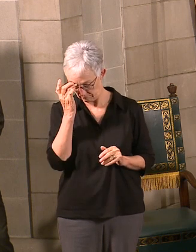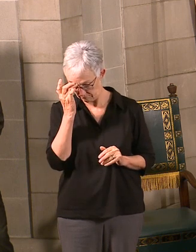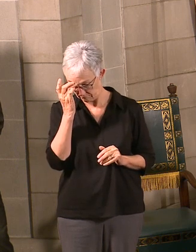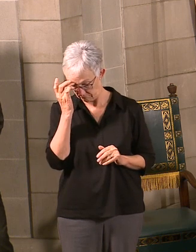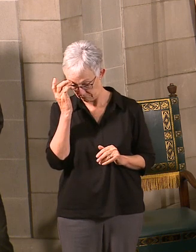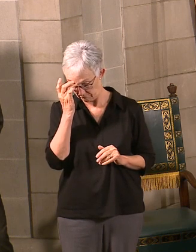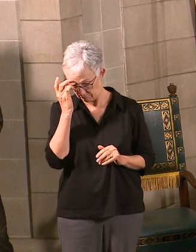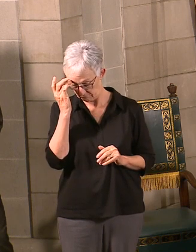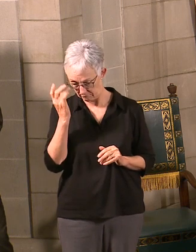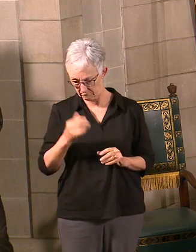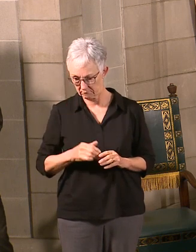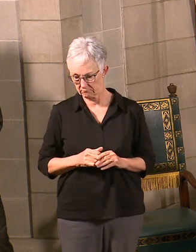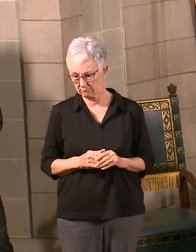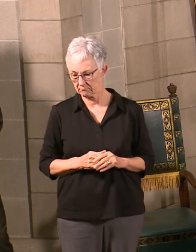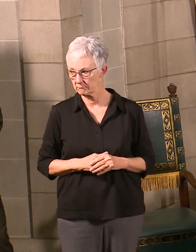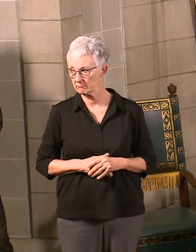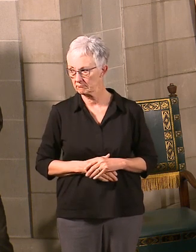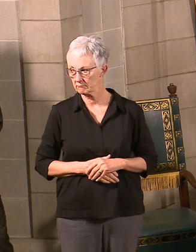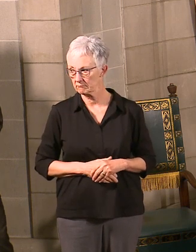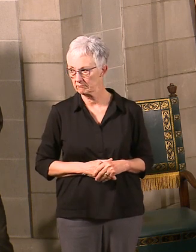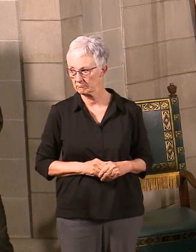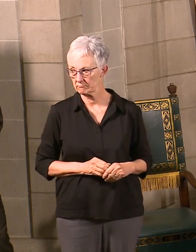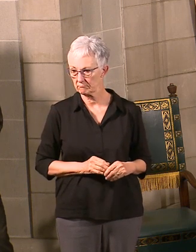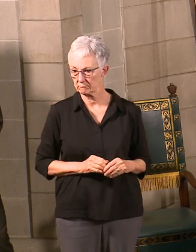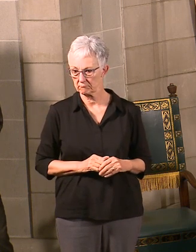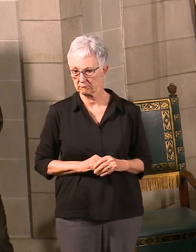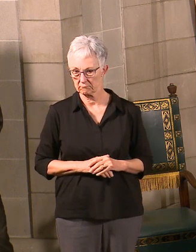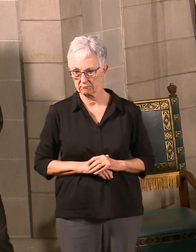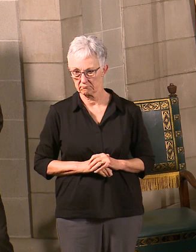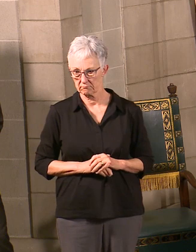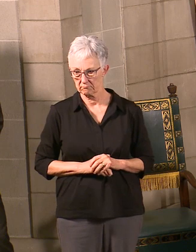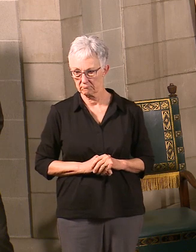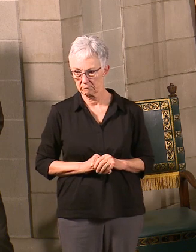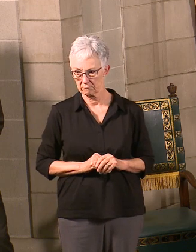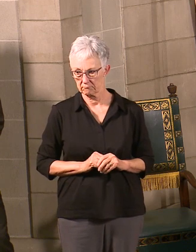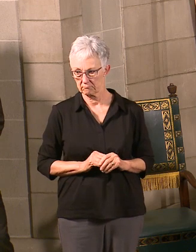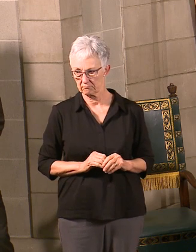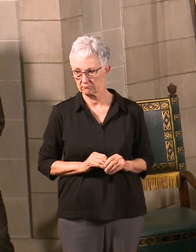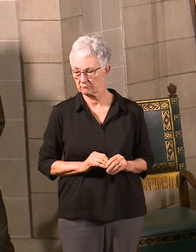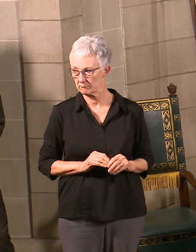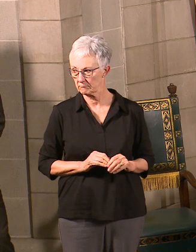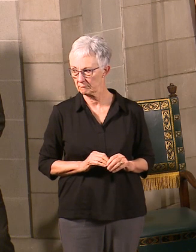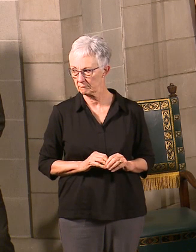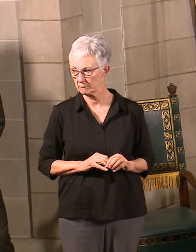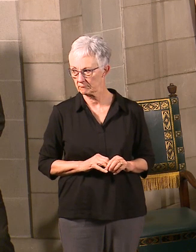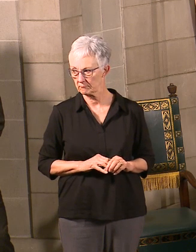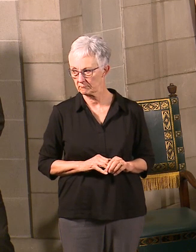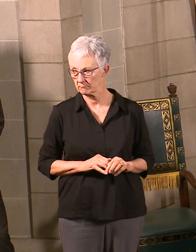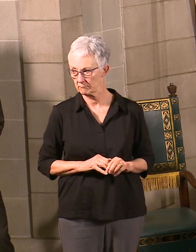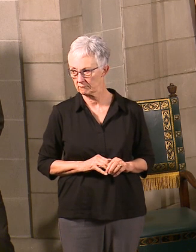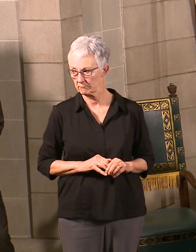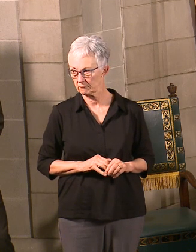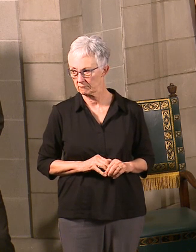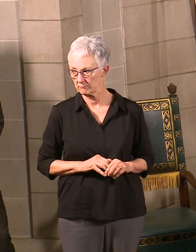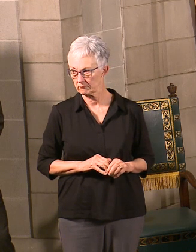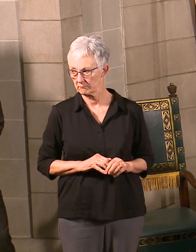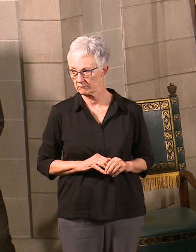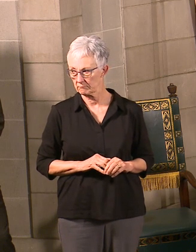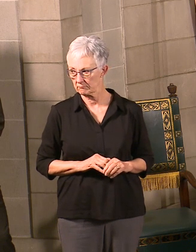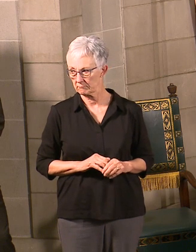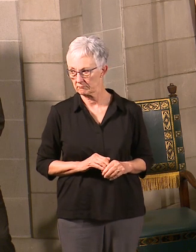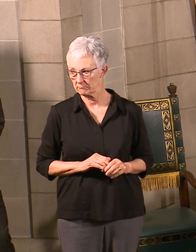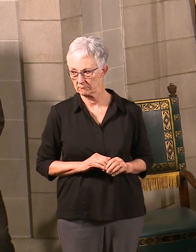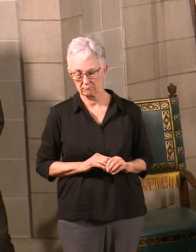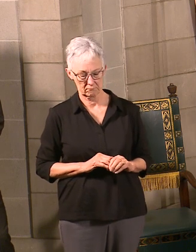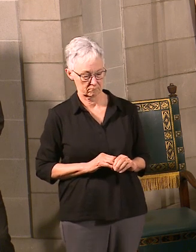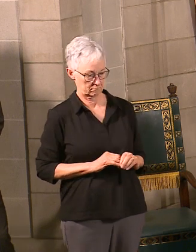unclear what's expected of them. Should they wear a mask or not? What is essential? And would a stay-at-home order help offer clarity around